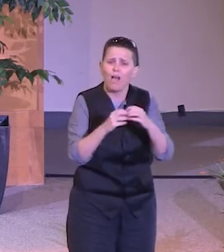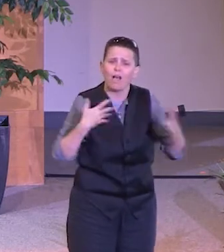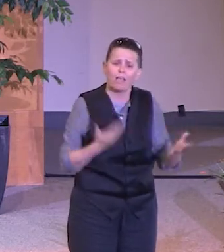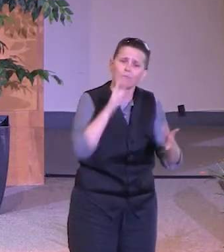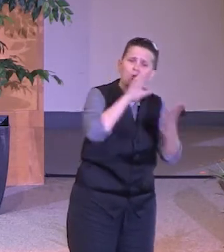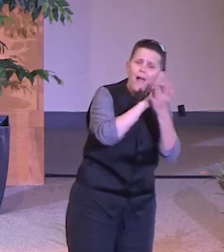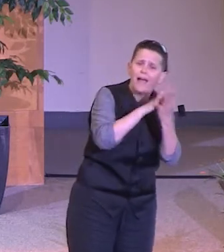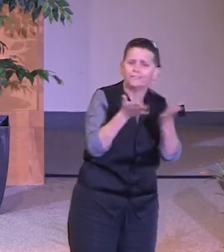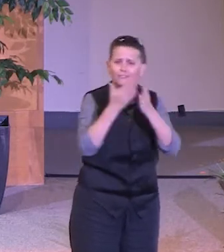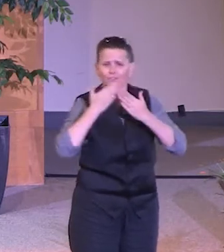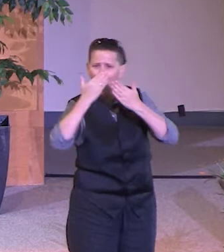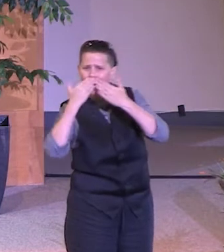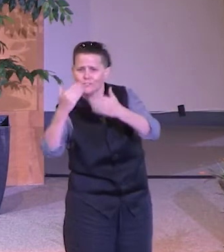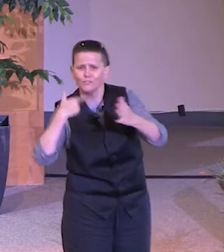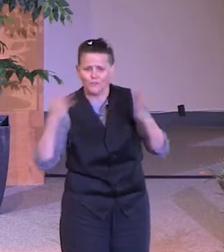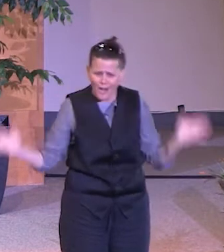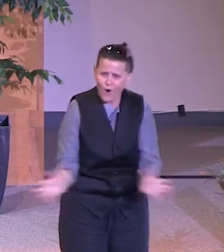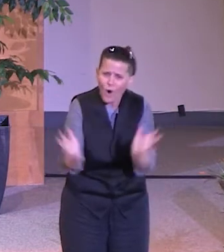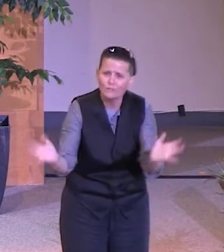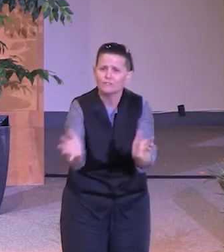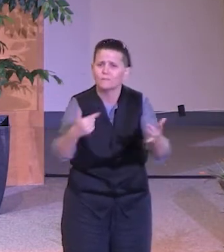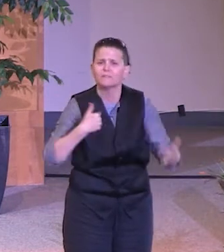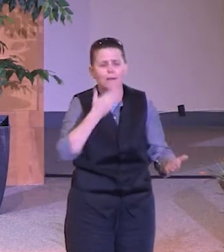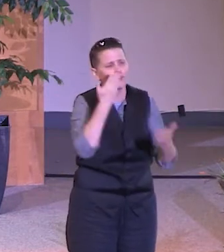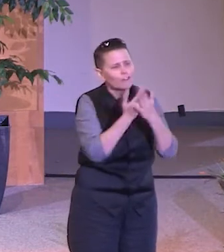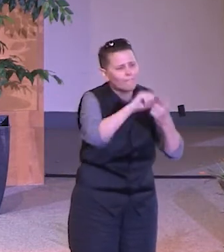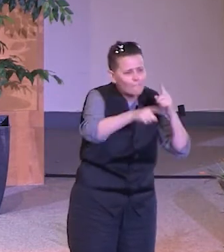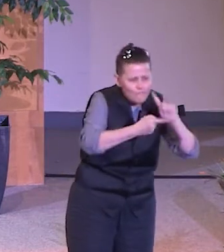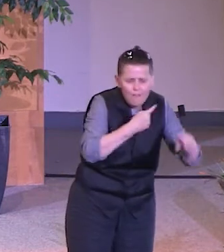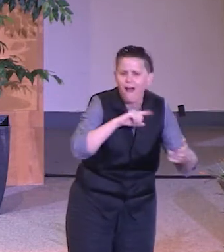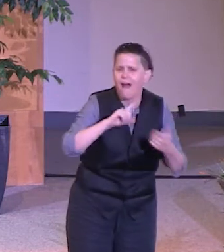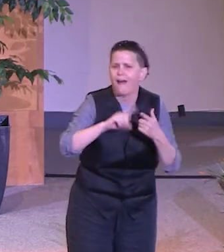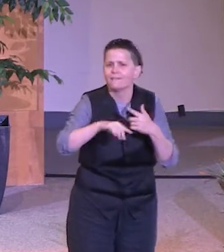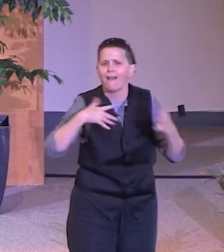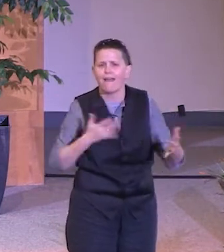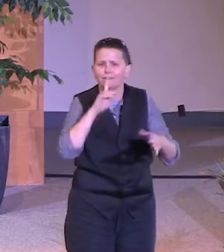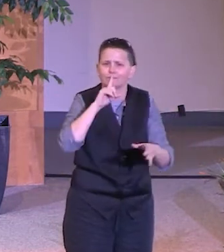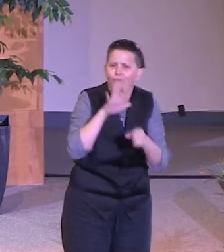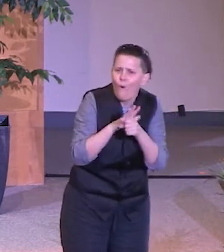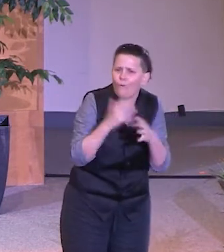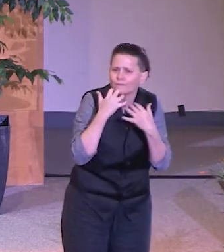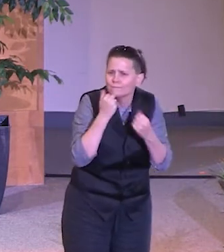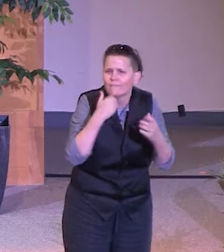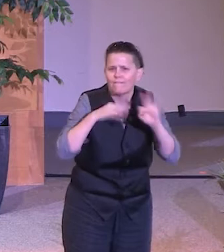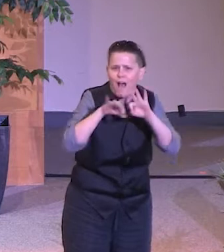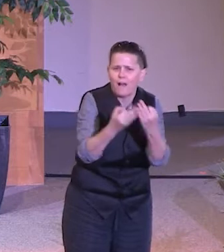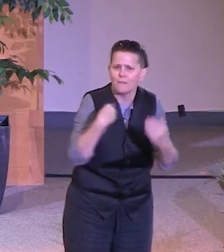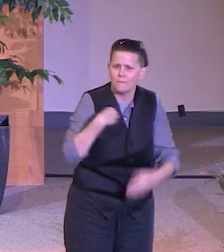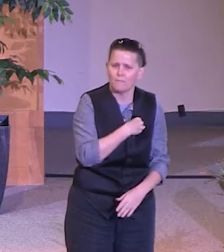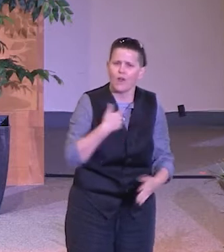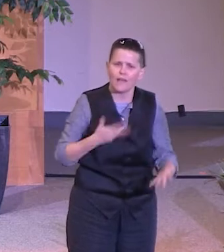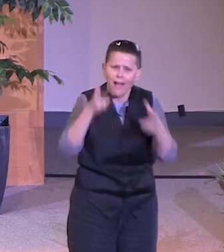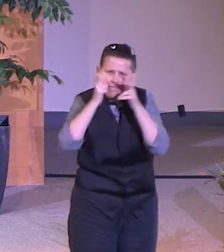my time. I am a good friend, a devoted family member, and a compassionate listener. Whenever I